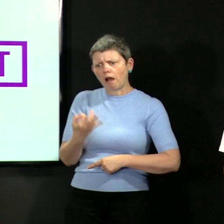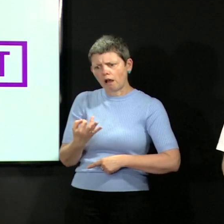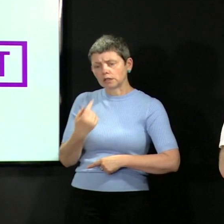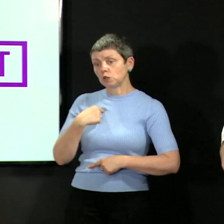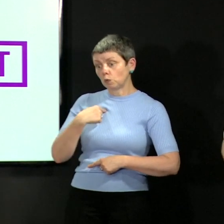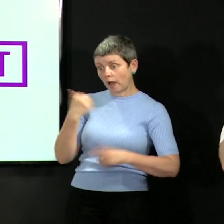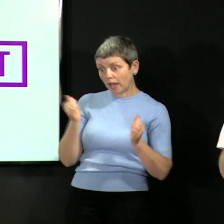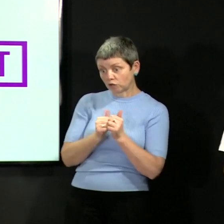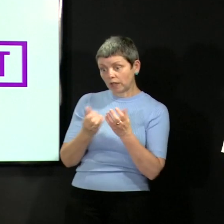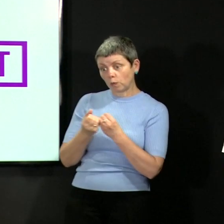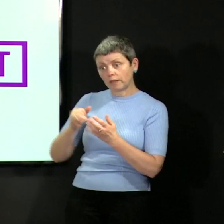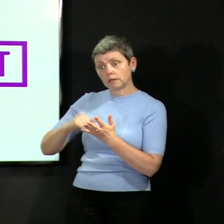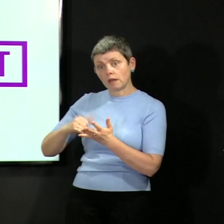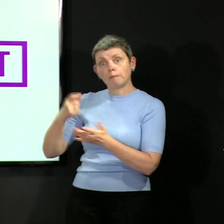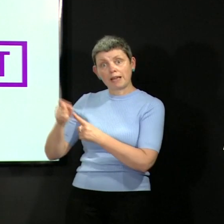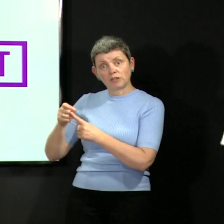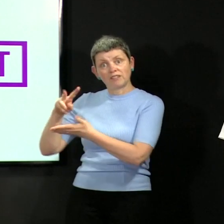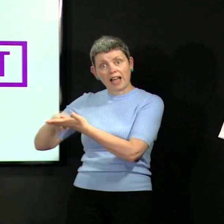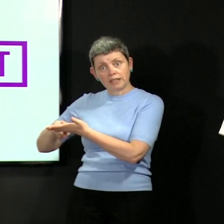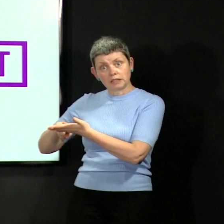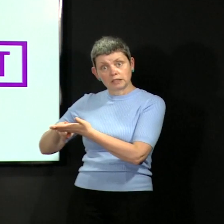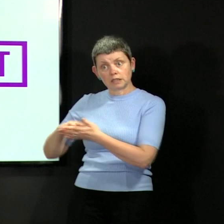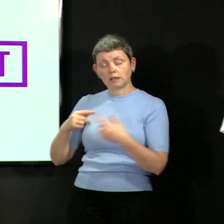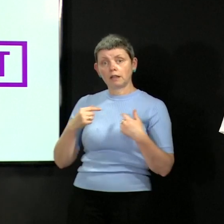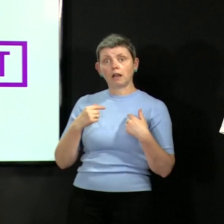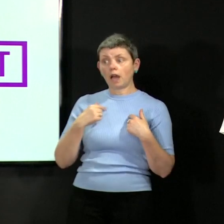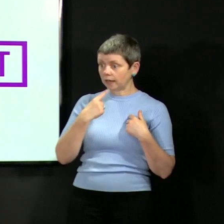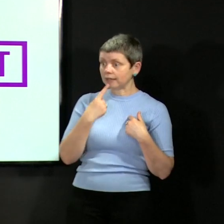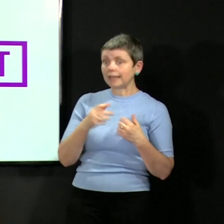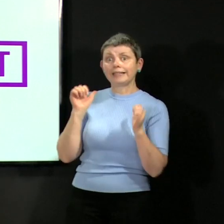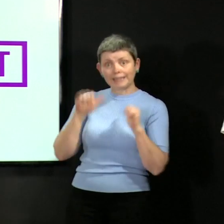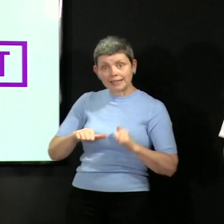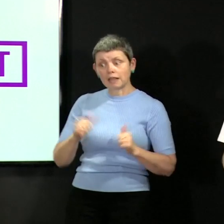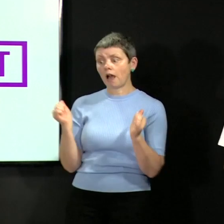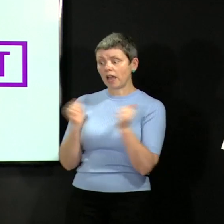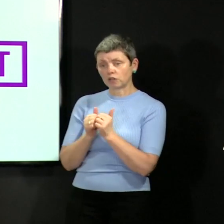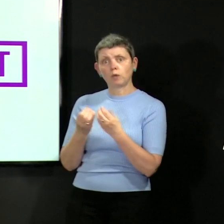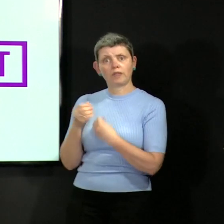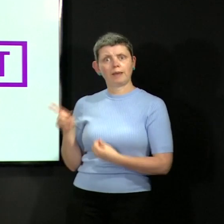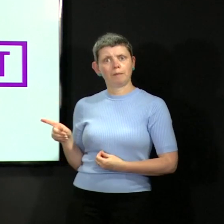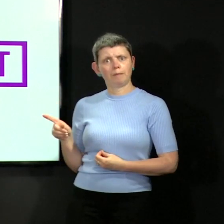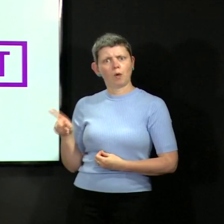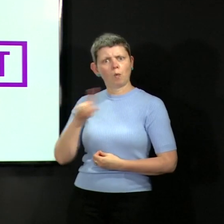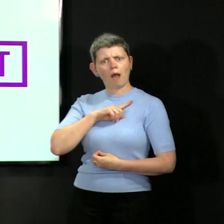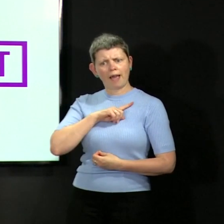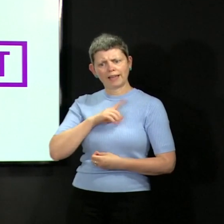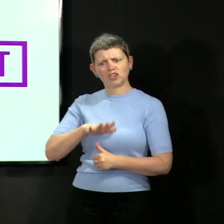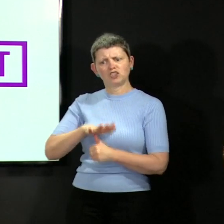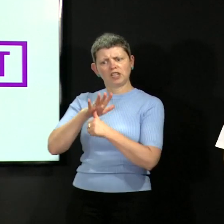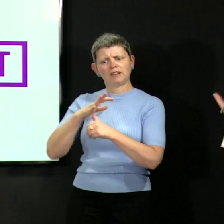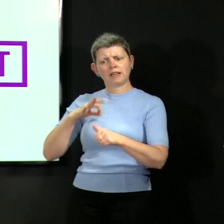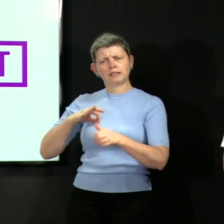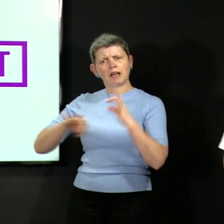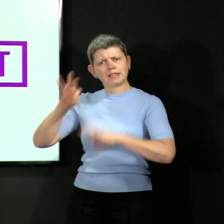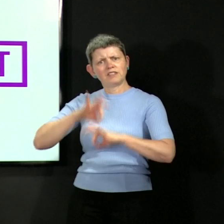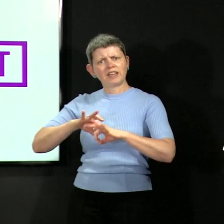Patrick Vallance, the chief scientific advisor of the UK? And I said, yes, because Patrick Vallance is the chief scientific advisor of the UK, and we've